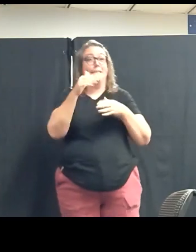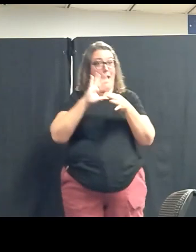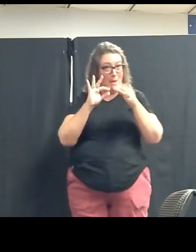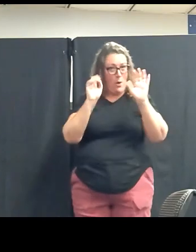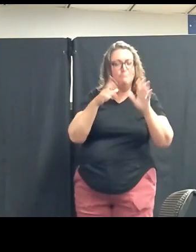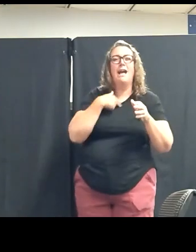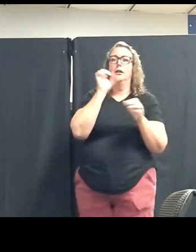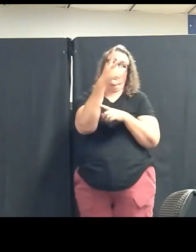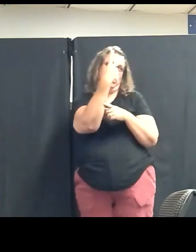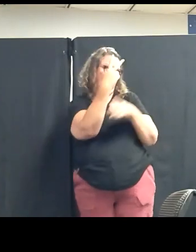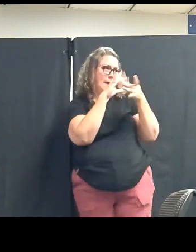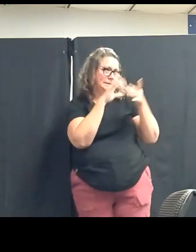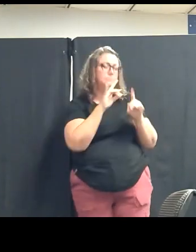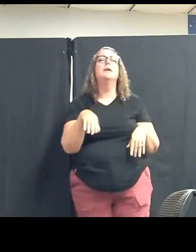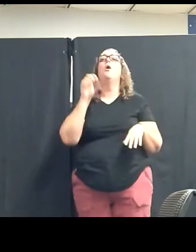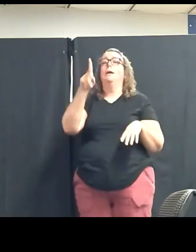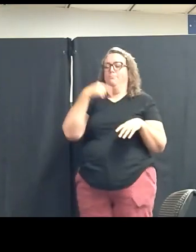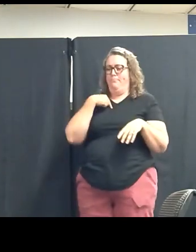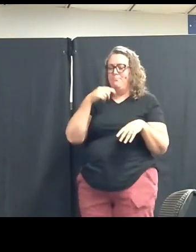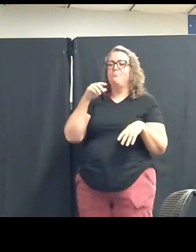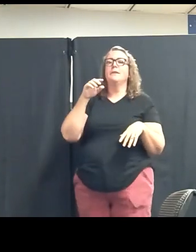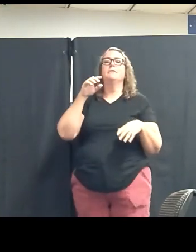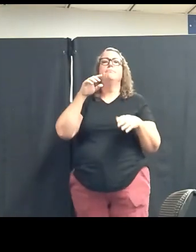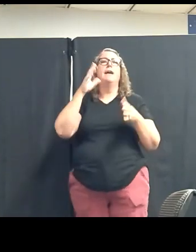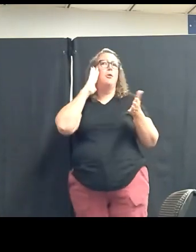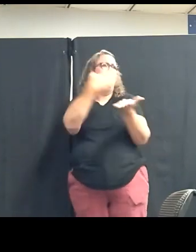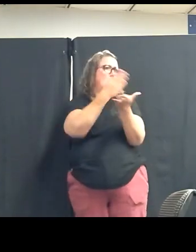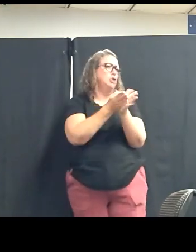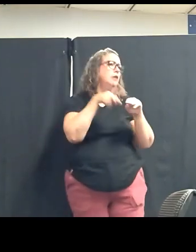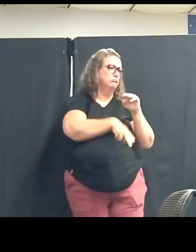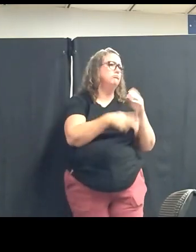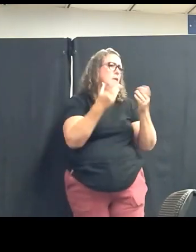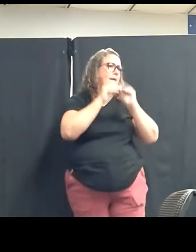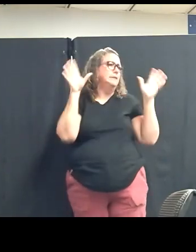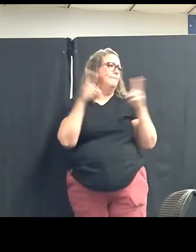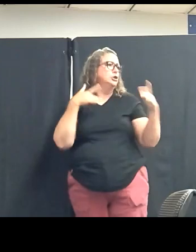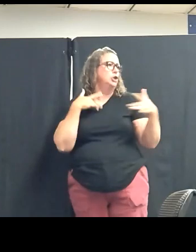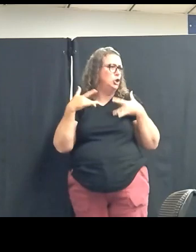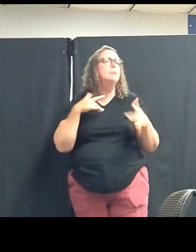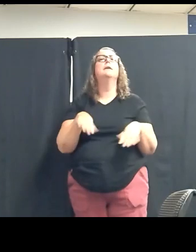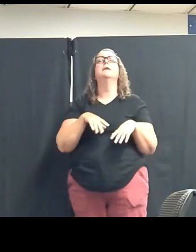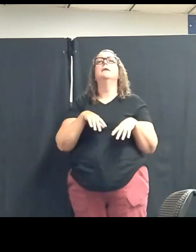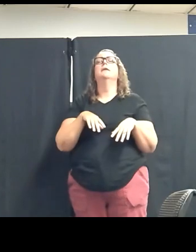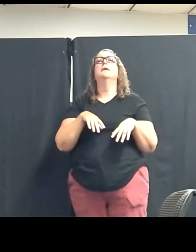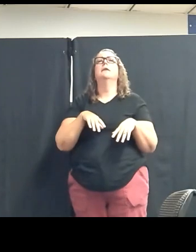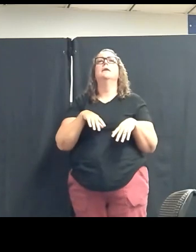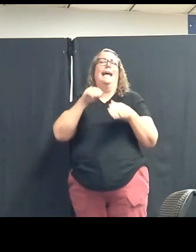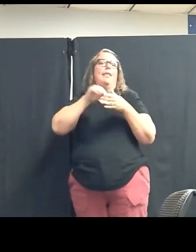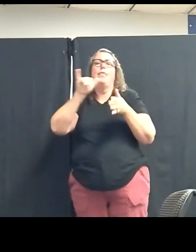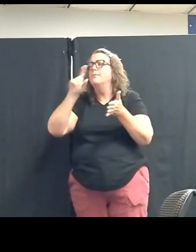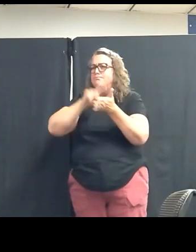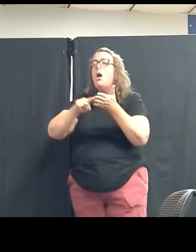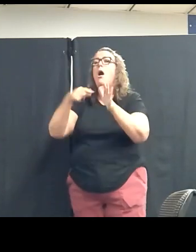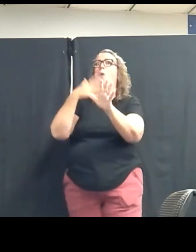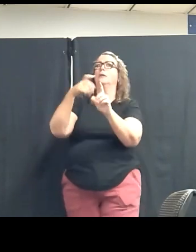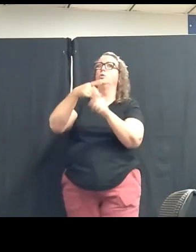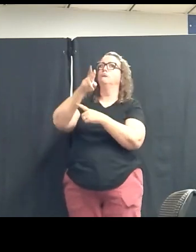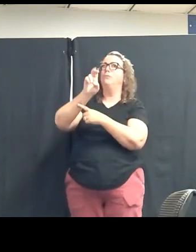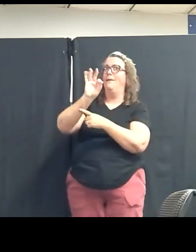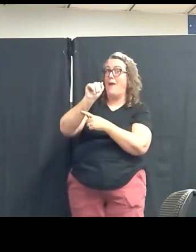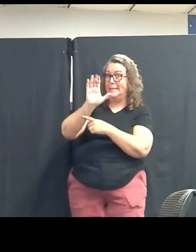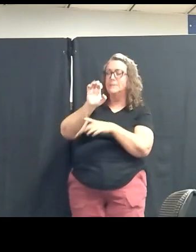And okay, I'll go on to the next comment because I did submit 2 comments. We all know there have been budget cuts and it's very